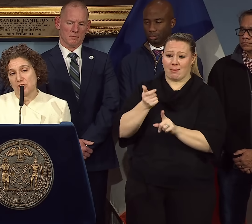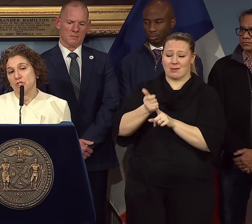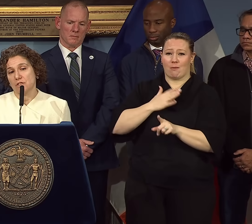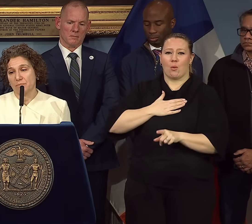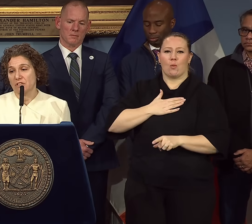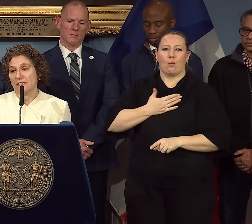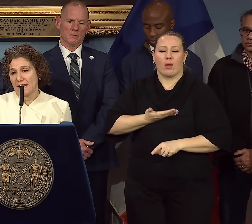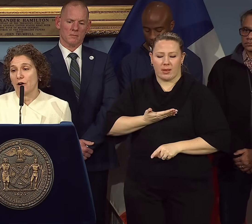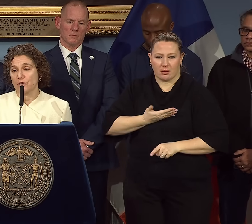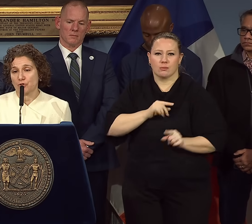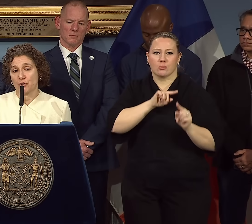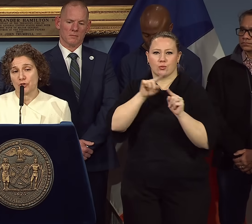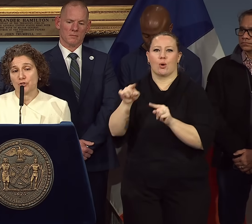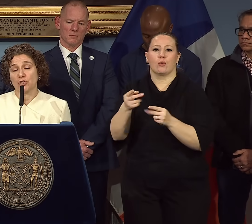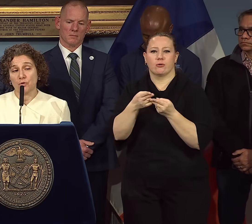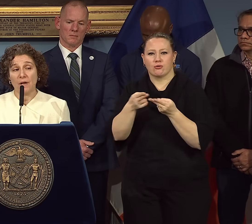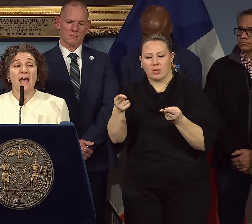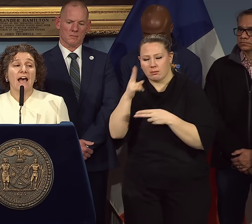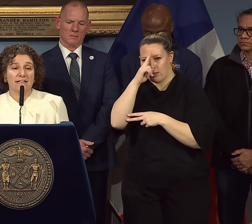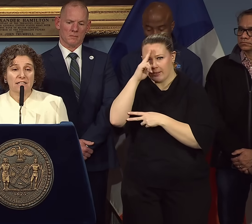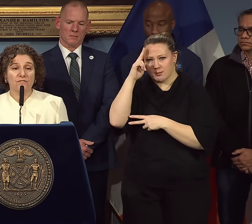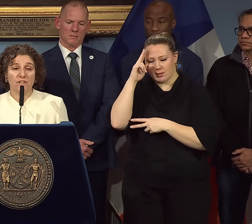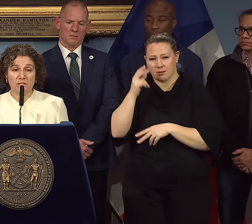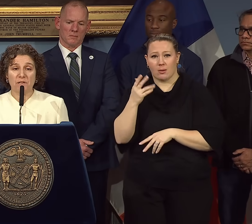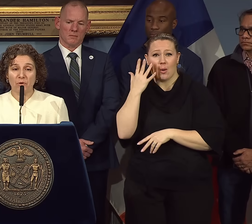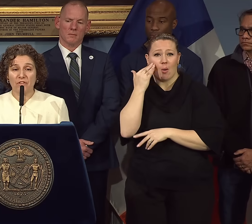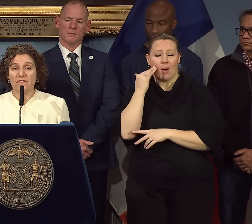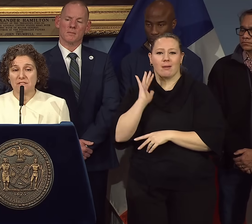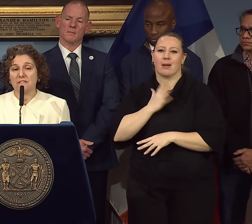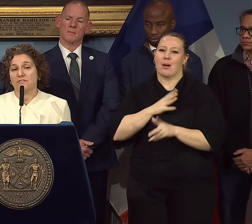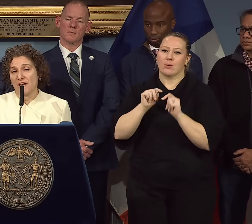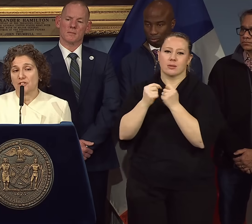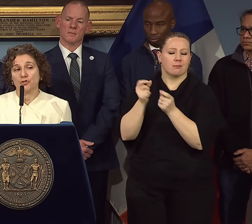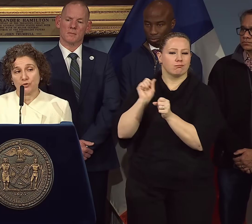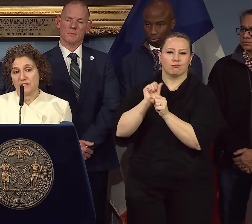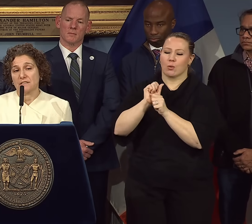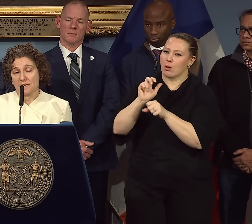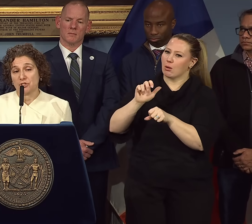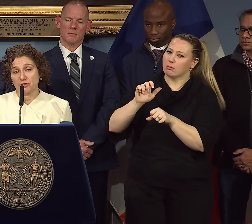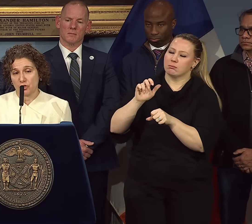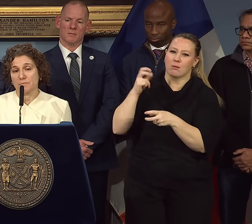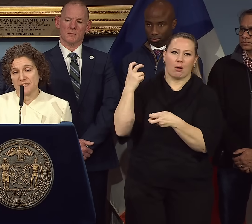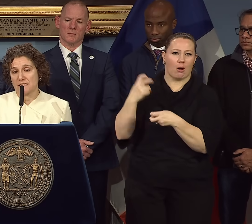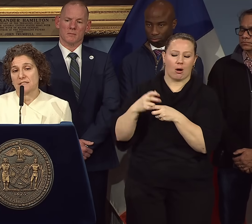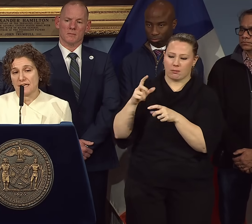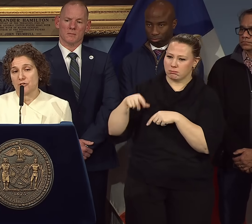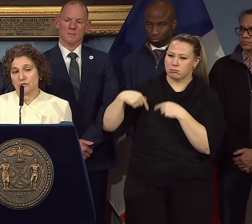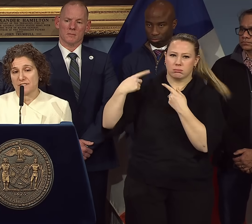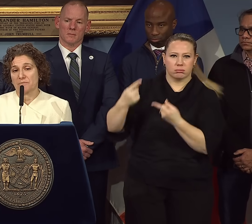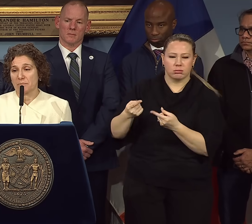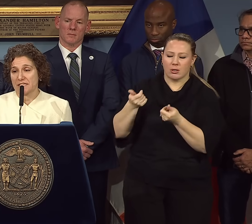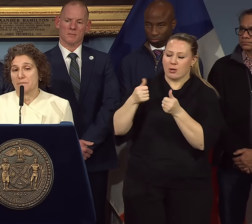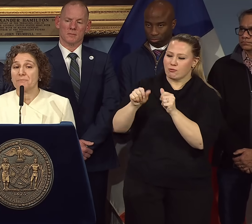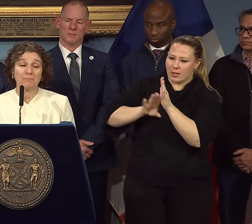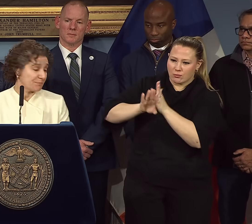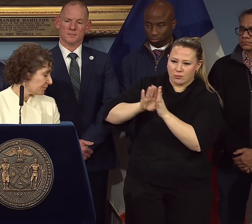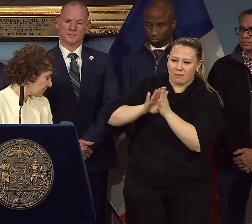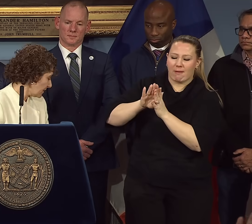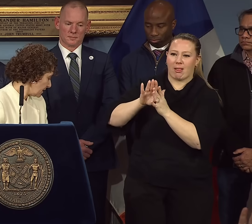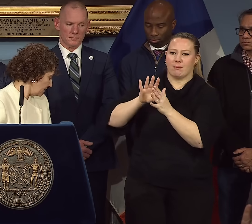and relationship building that outreach workers do, and to convince people that this is in fact a truly exceptional circumstance and they need to accept a